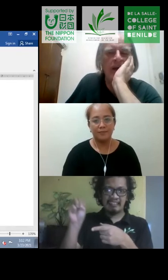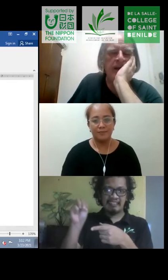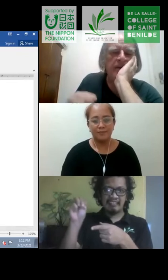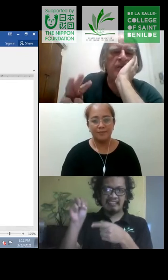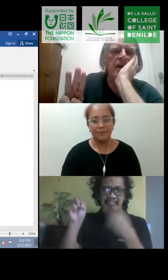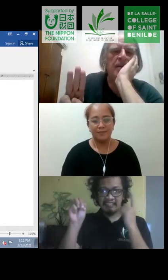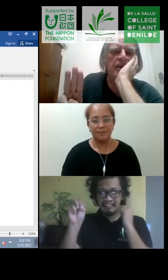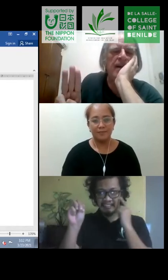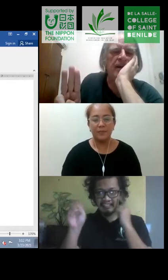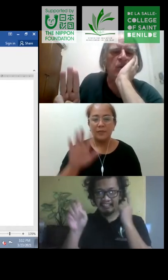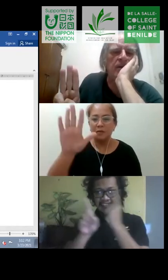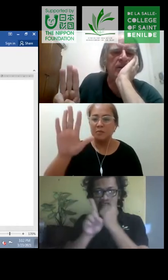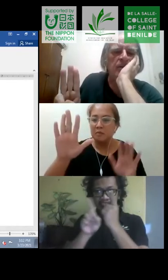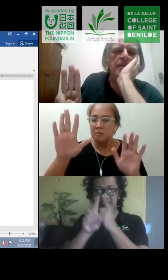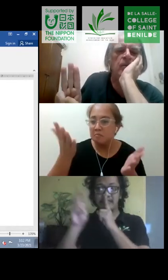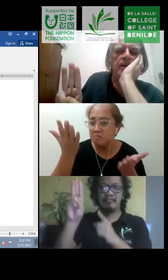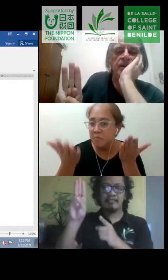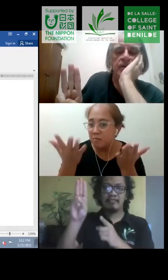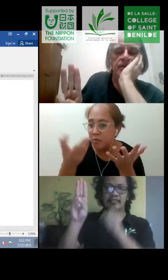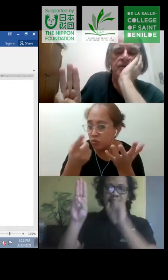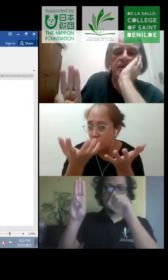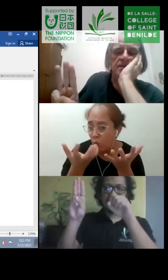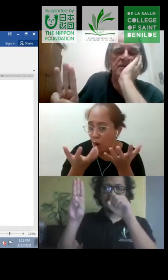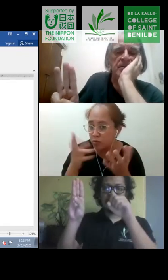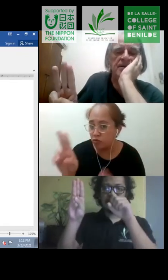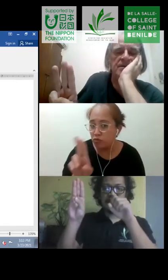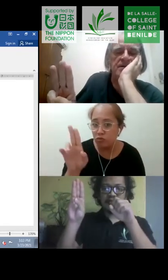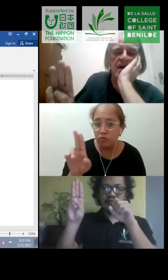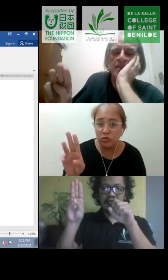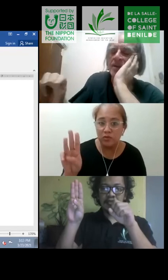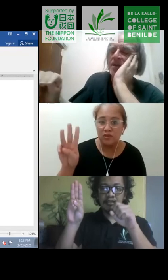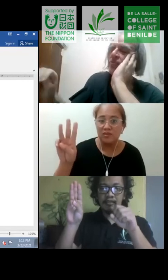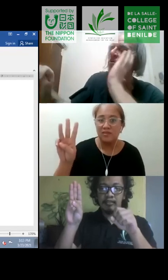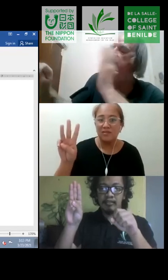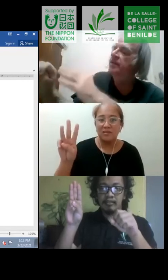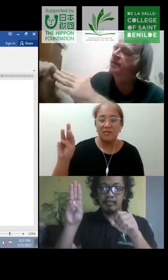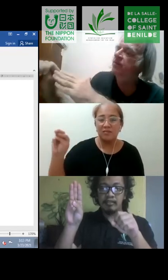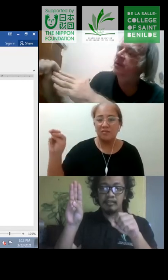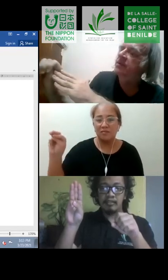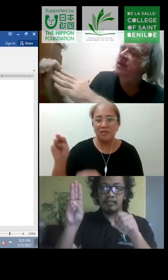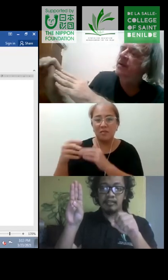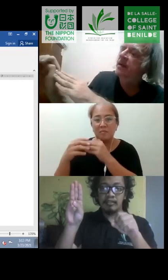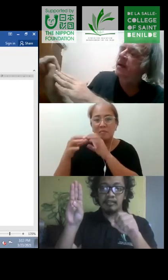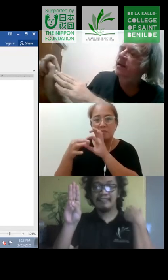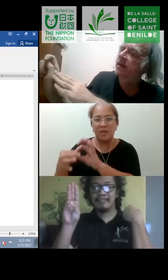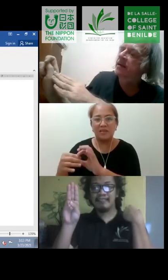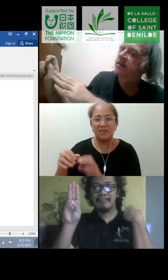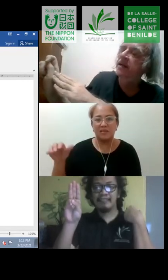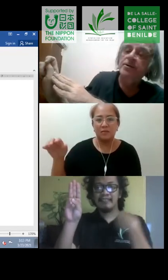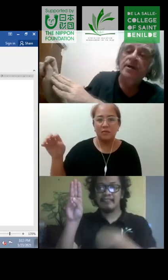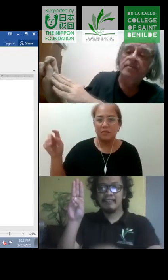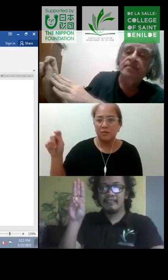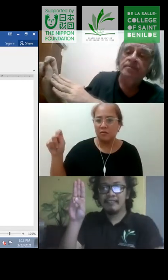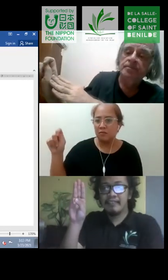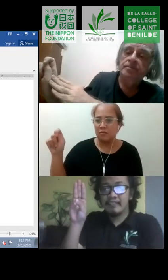so this is the Yeah, you 3 probably fingers. probably want to use this as a basis, but this one is going to be like this